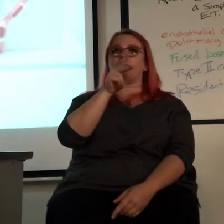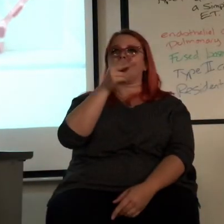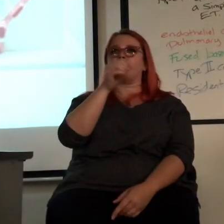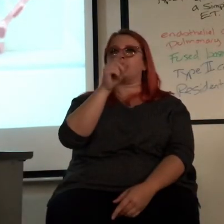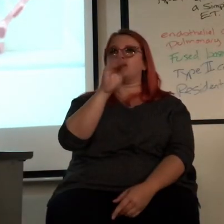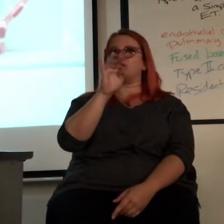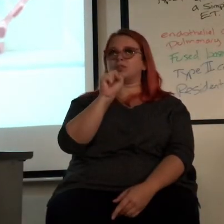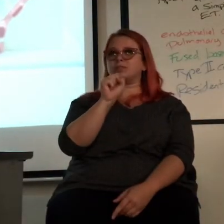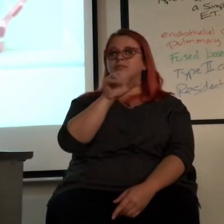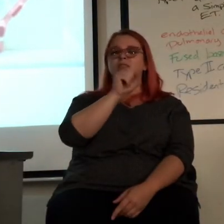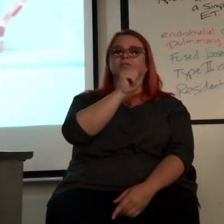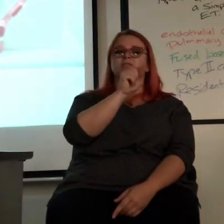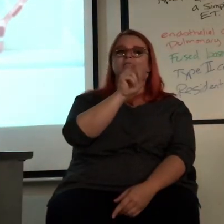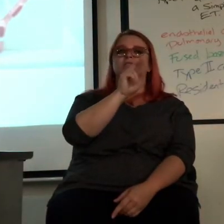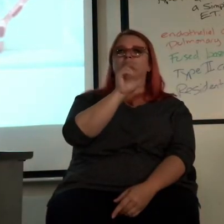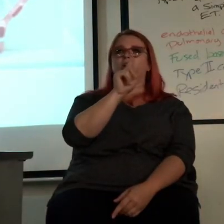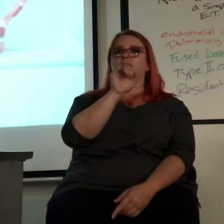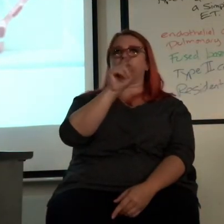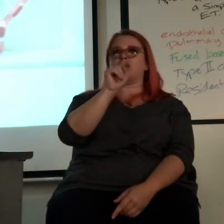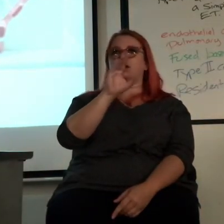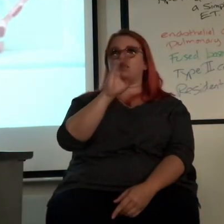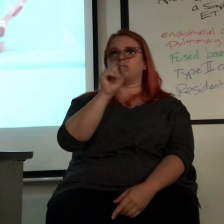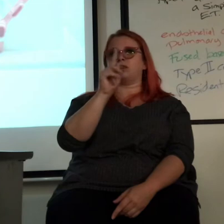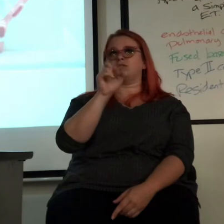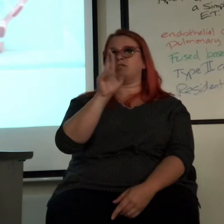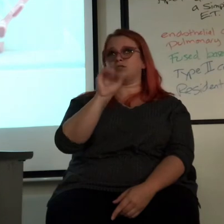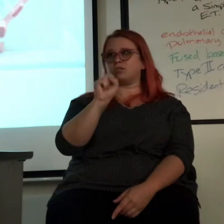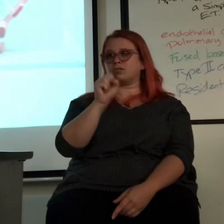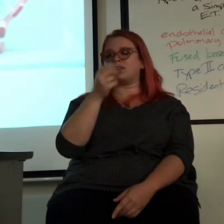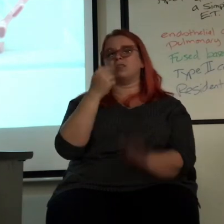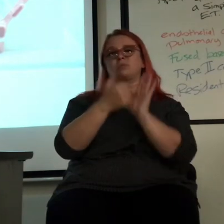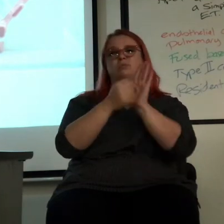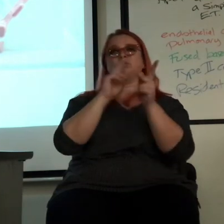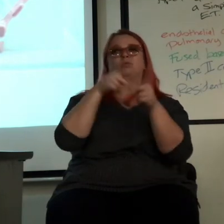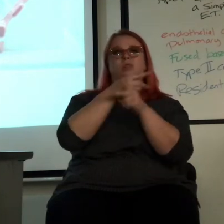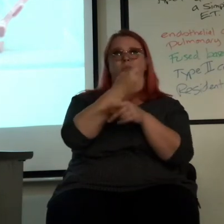They show you type 1 and type 2 right there.